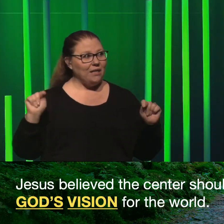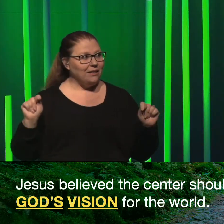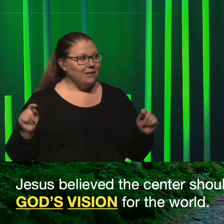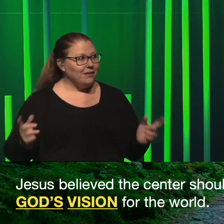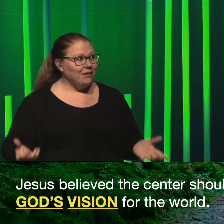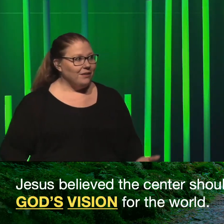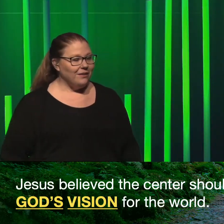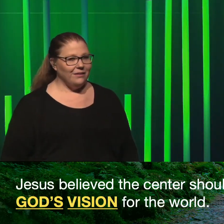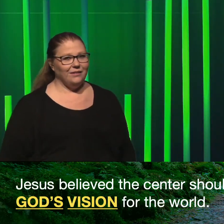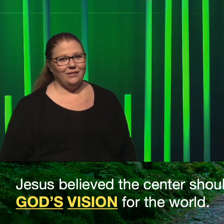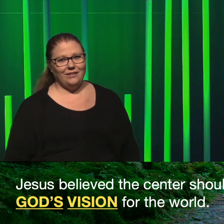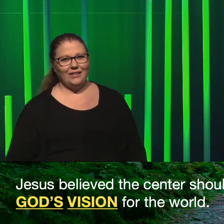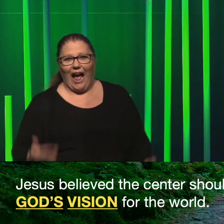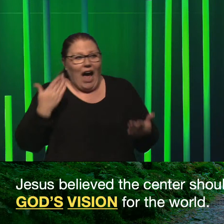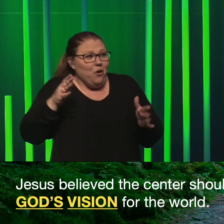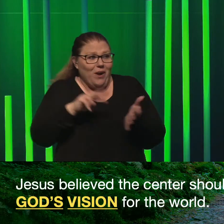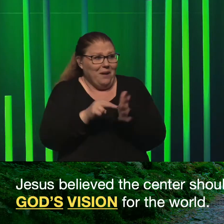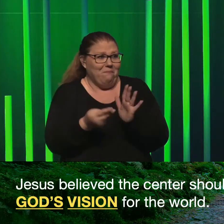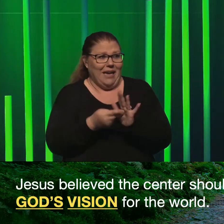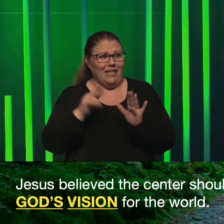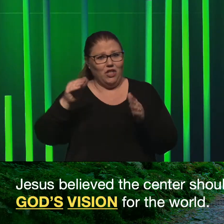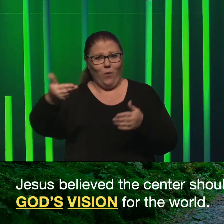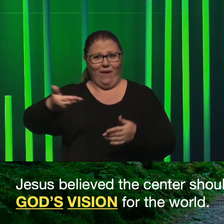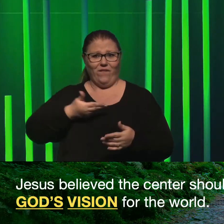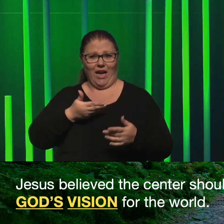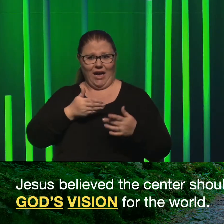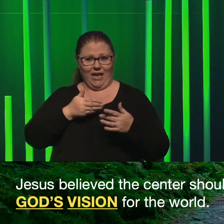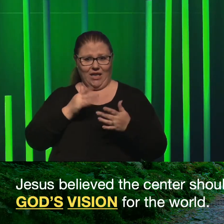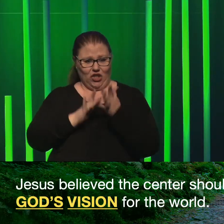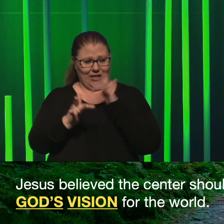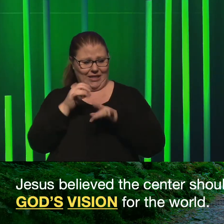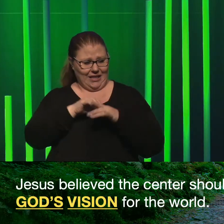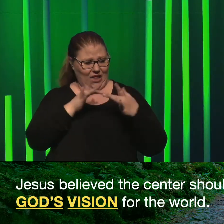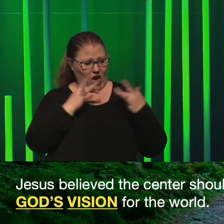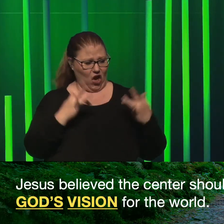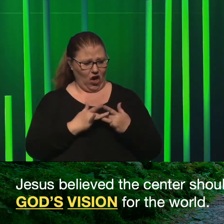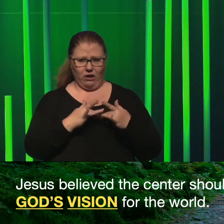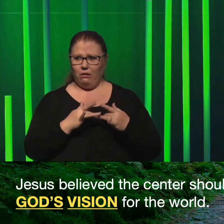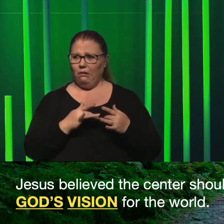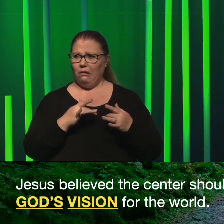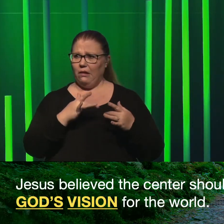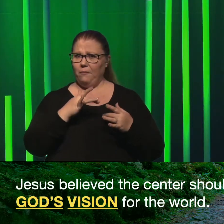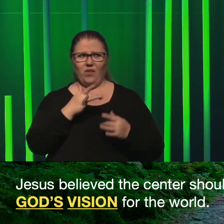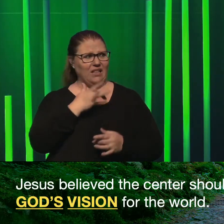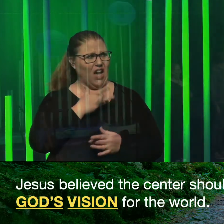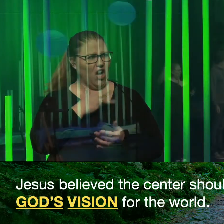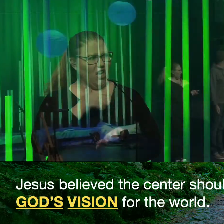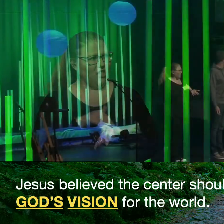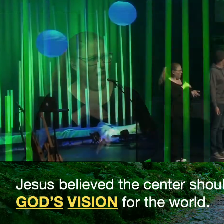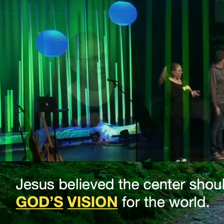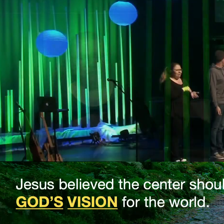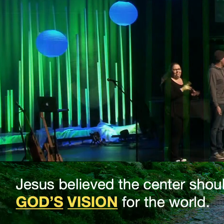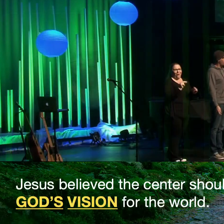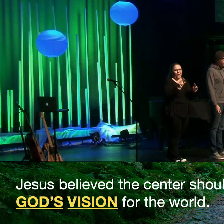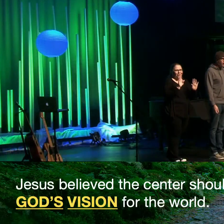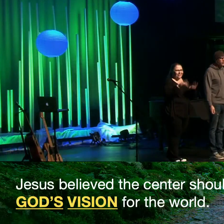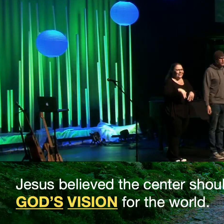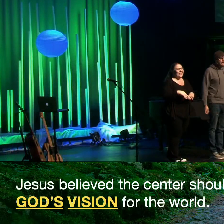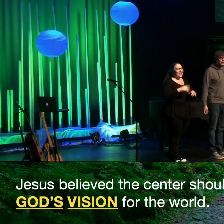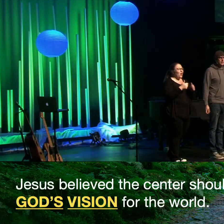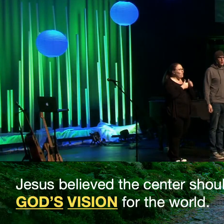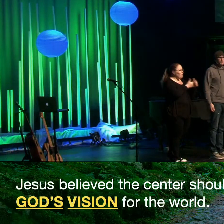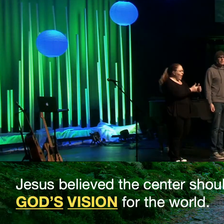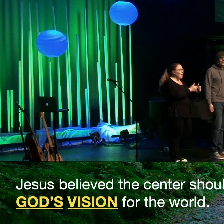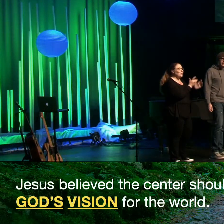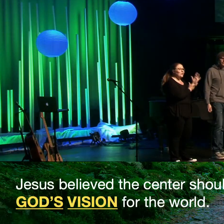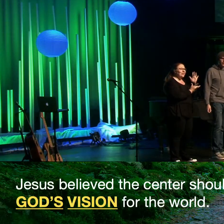I don't even know what that means to invite Jesus. Is he a cardiologist all of a sudden? I don't know. He said, follow me. And to follow